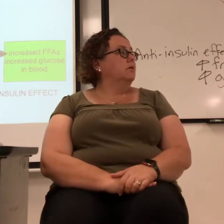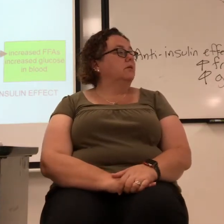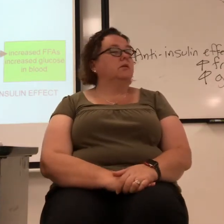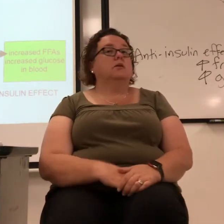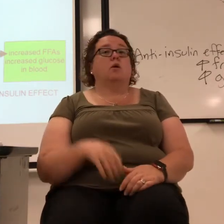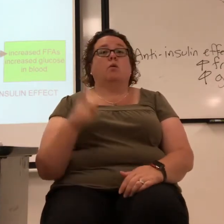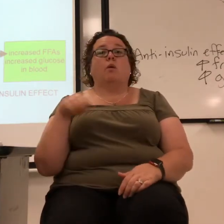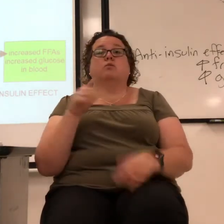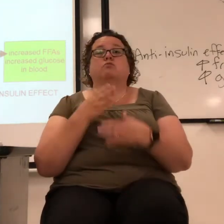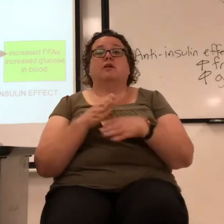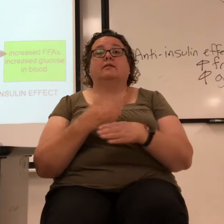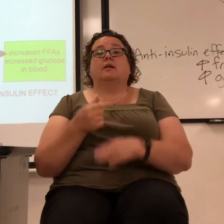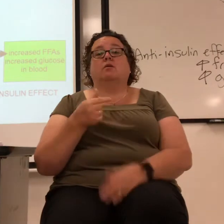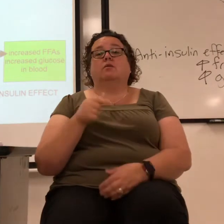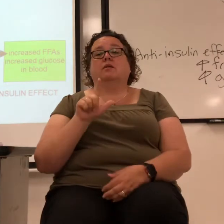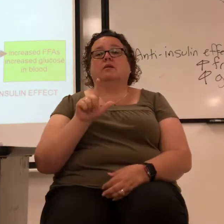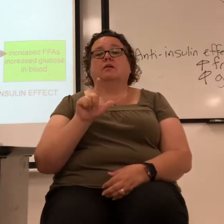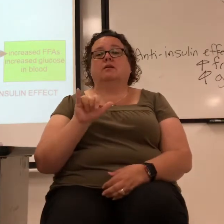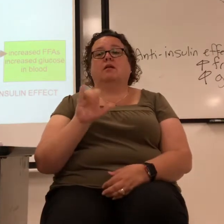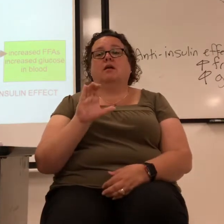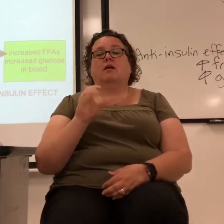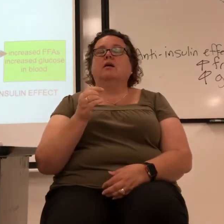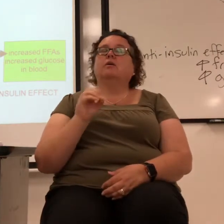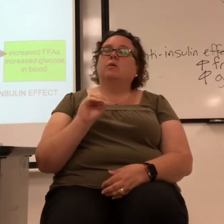When you break down glycogen,